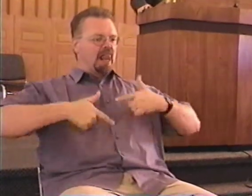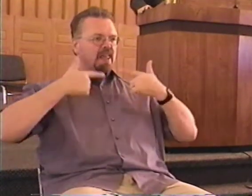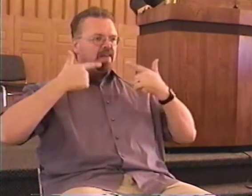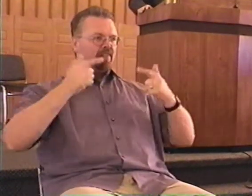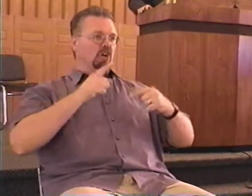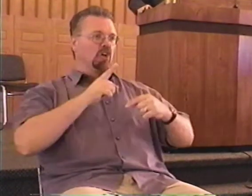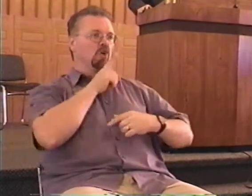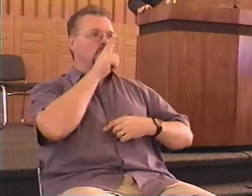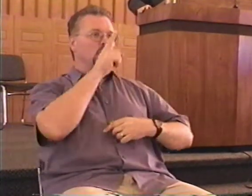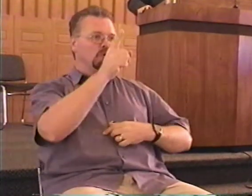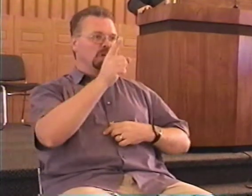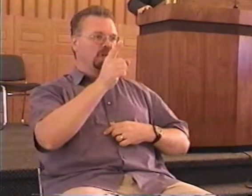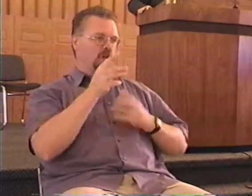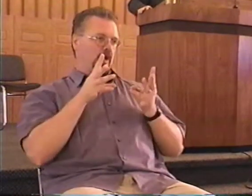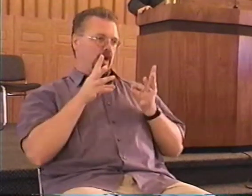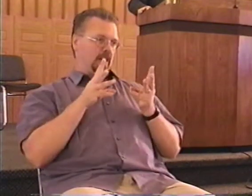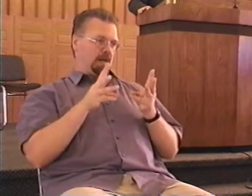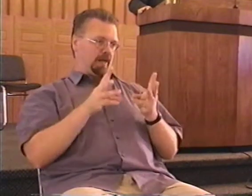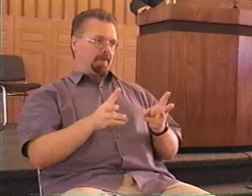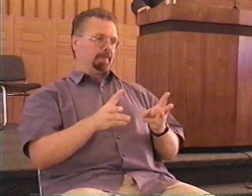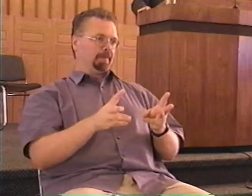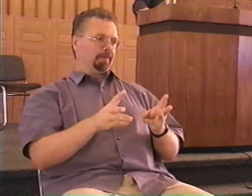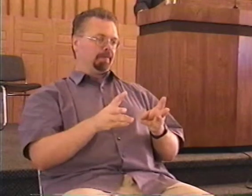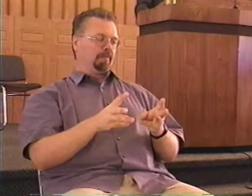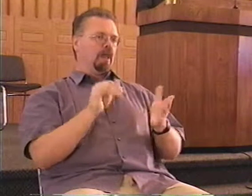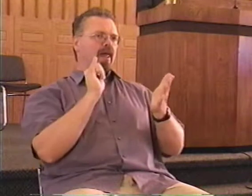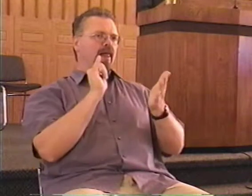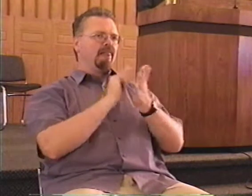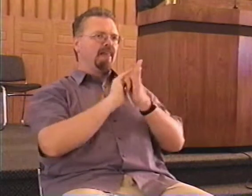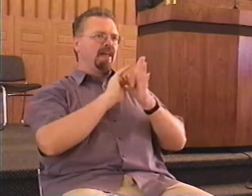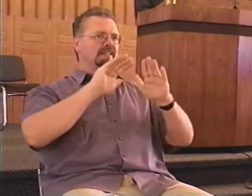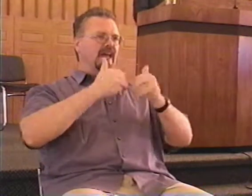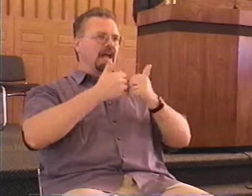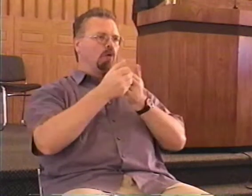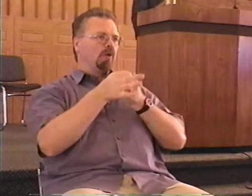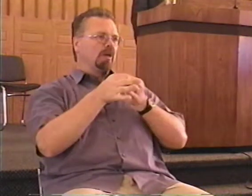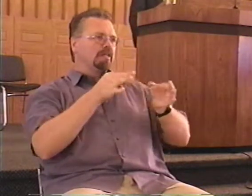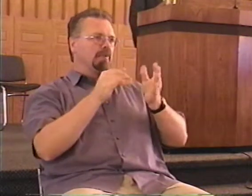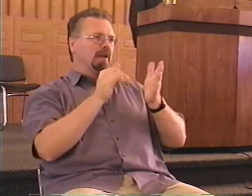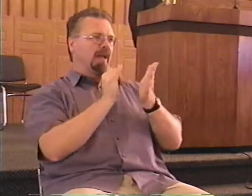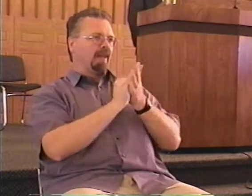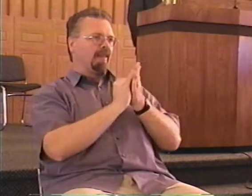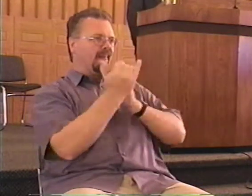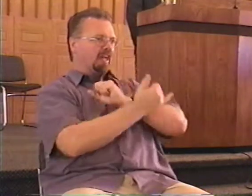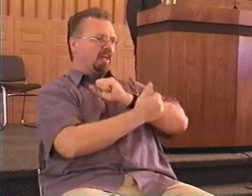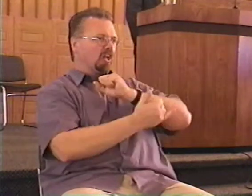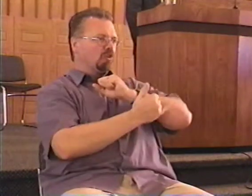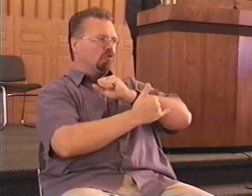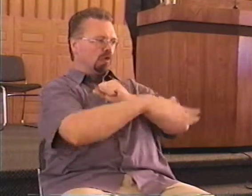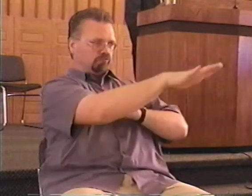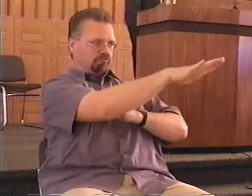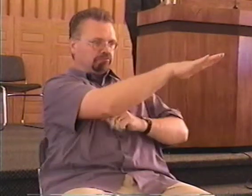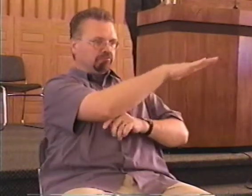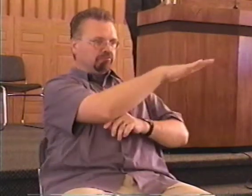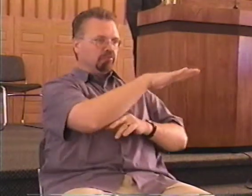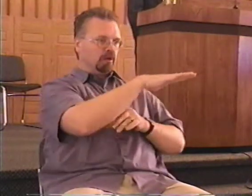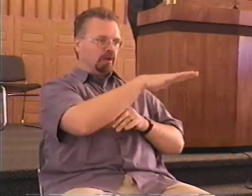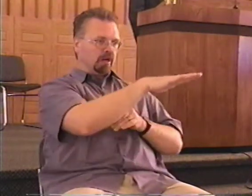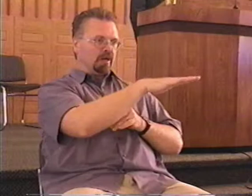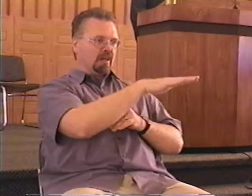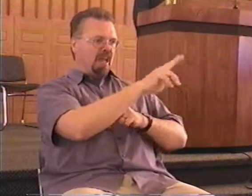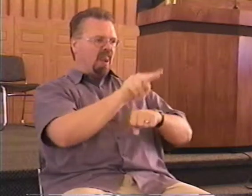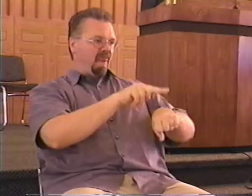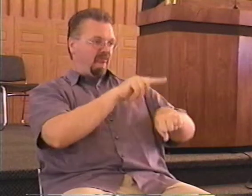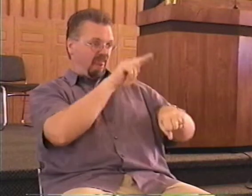vital sense. That's how he described Wales. Nationalism,